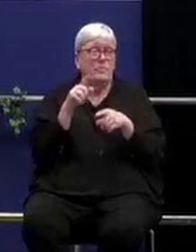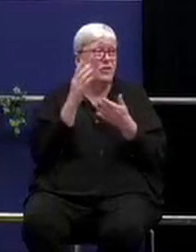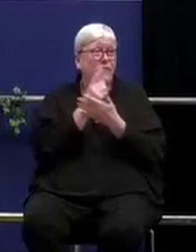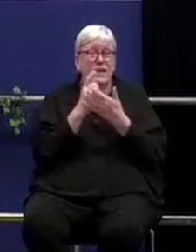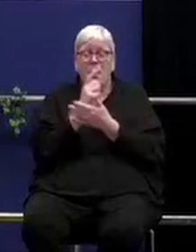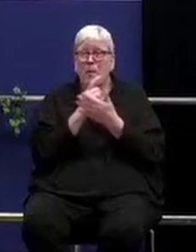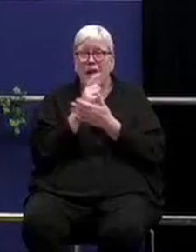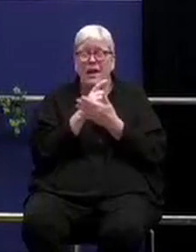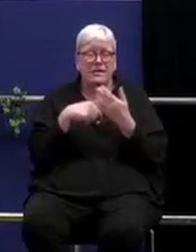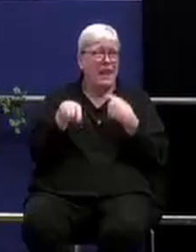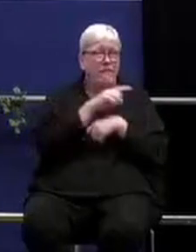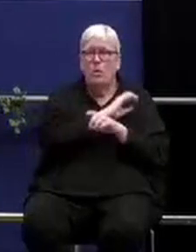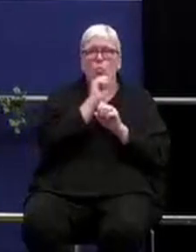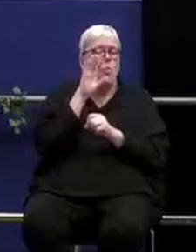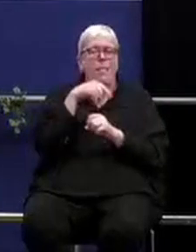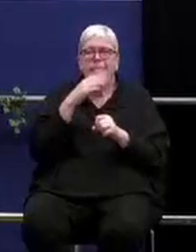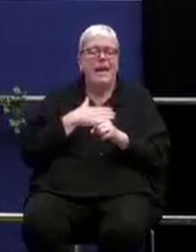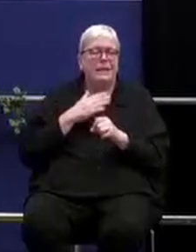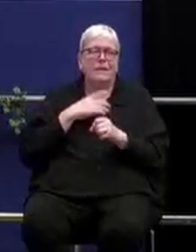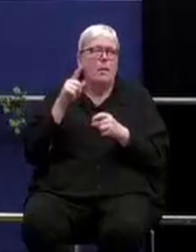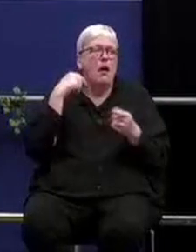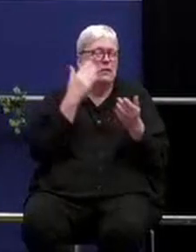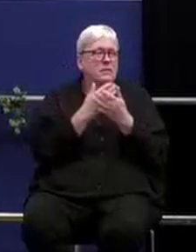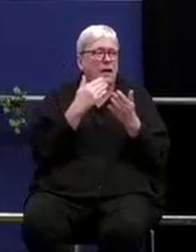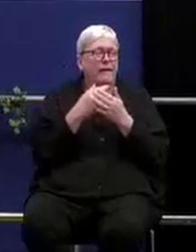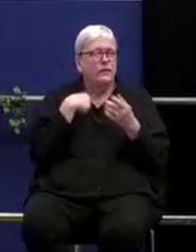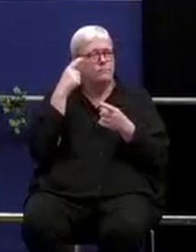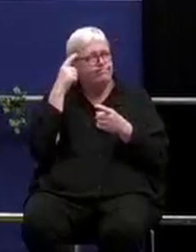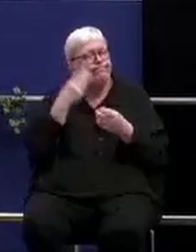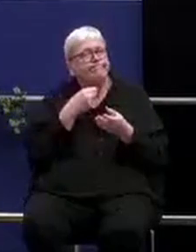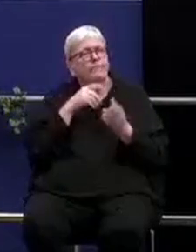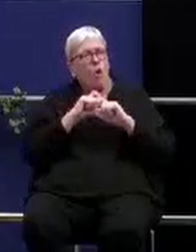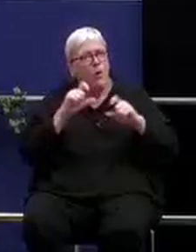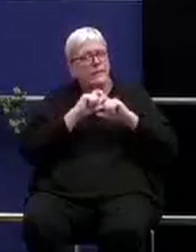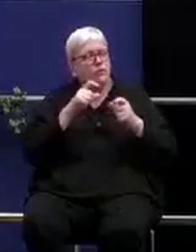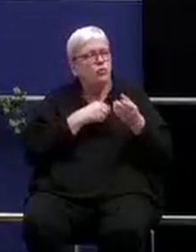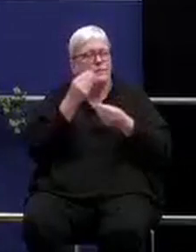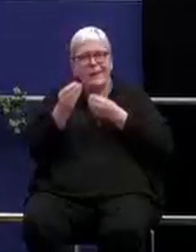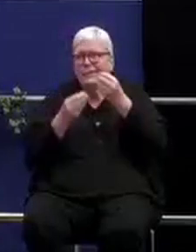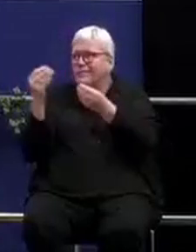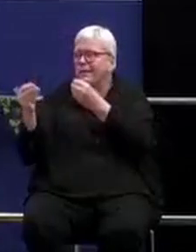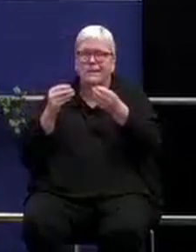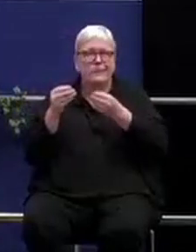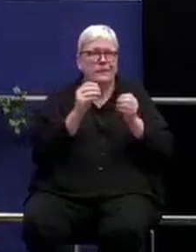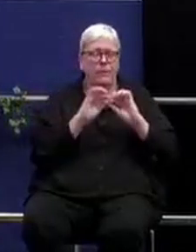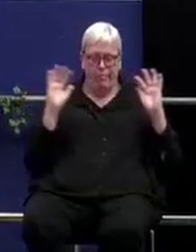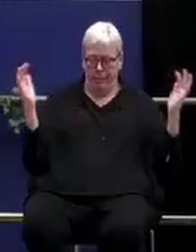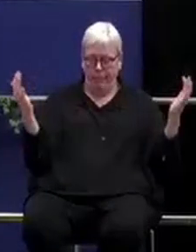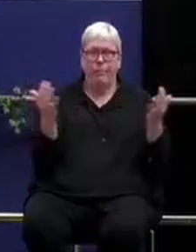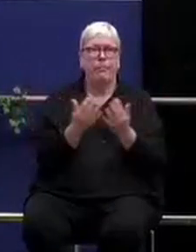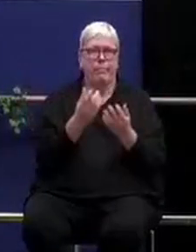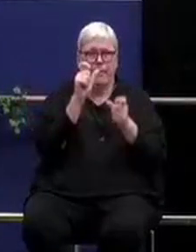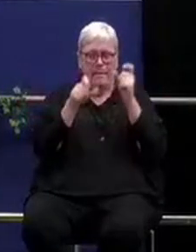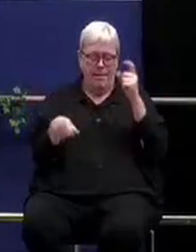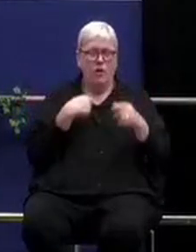editor has to like it, but then they also have to take it to an acquisitions meeting and then convince everyone else around the table, the people that are in charge of